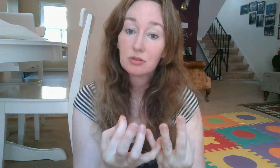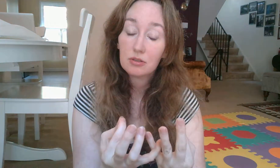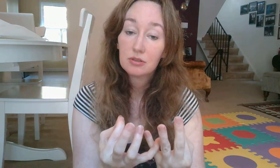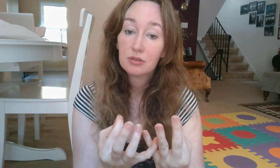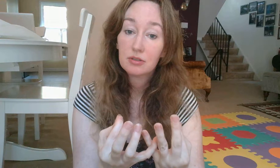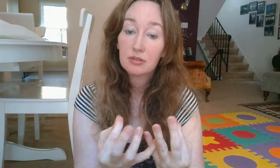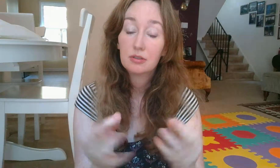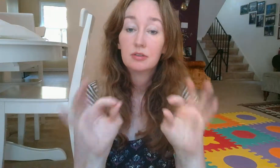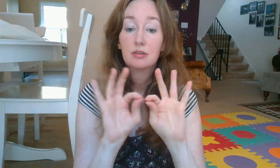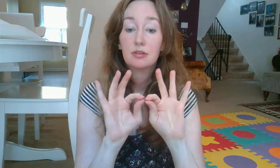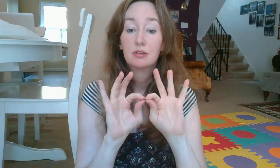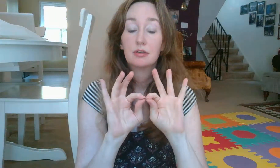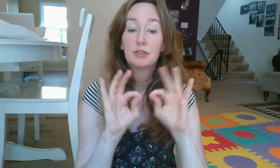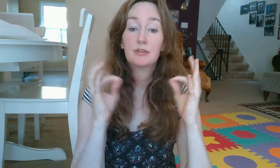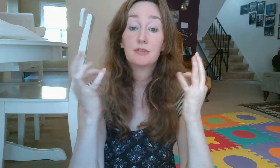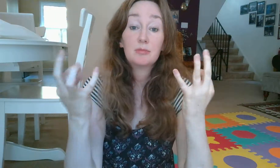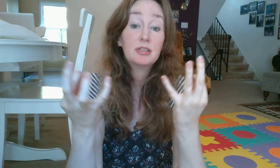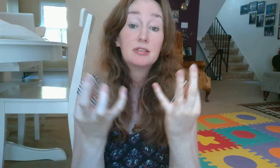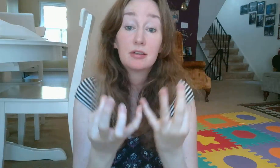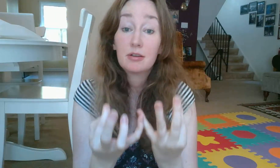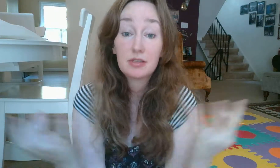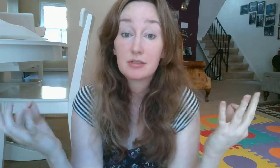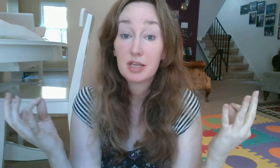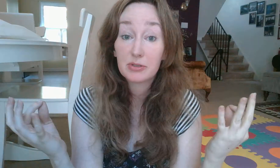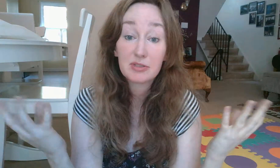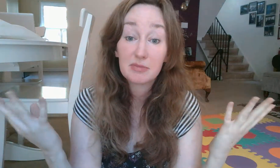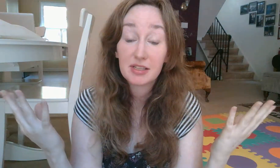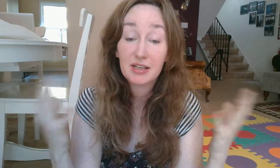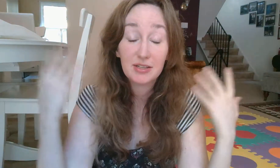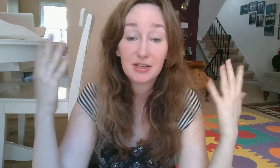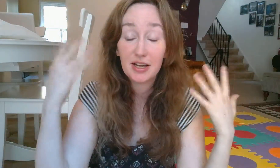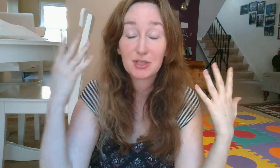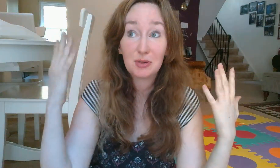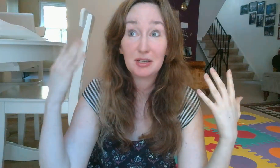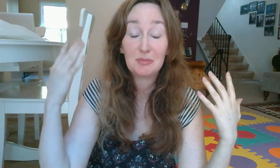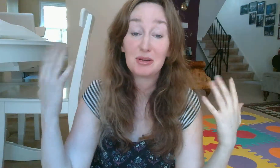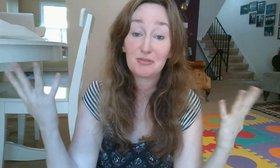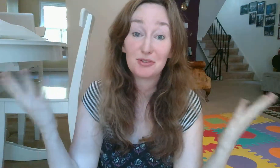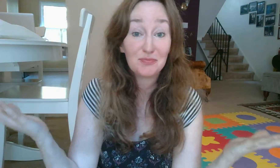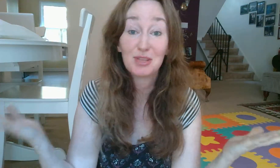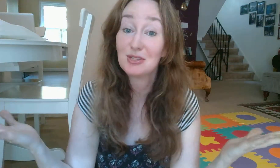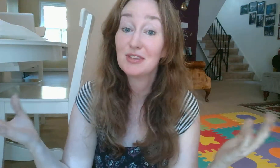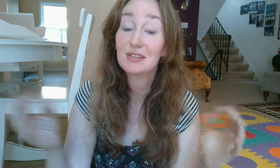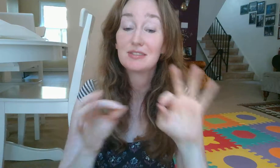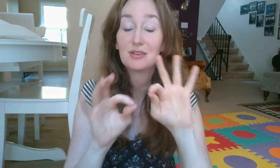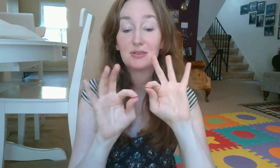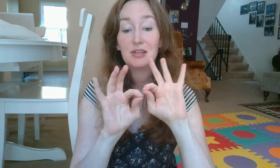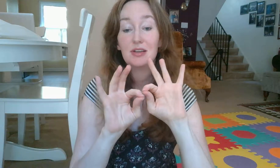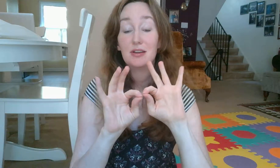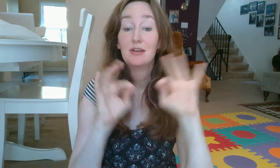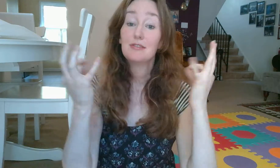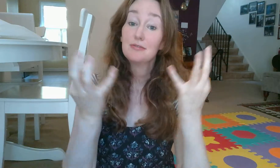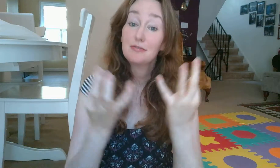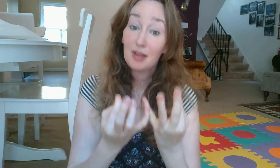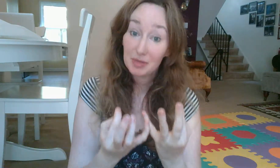circle. Think of family sitting around a dinner table or something. I have to create a mnemonic for each of these, so